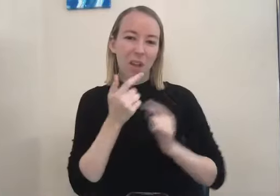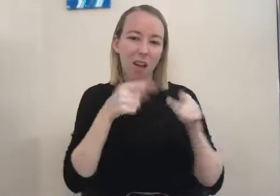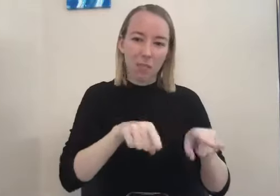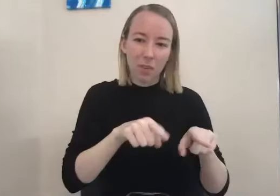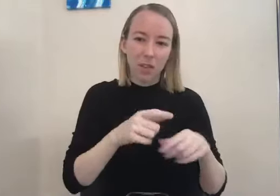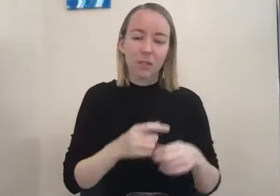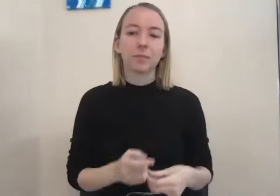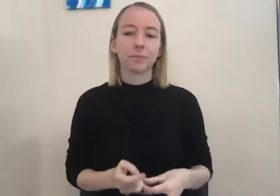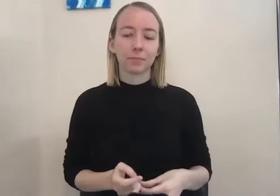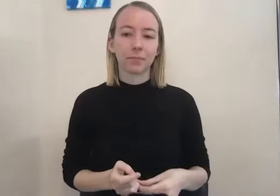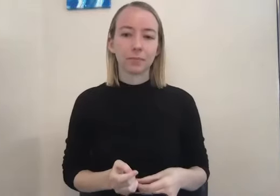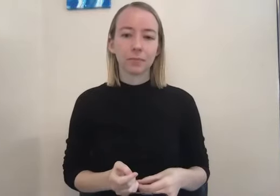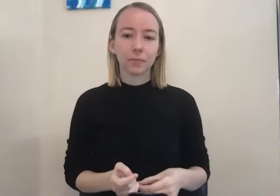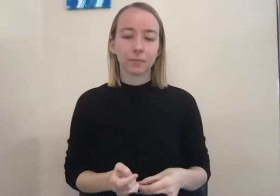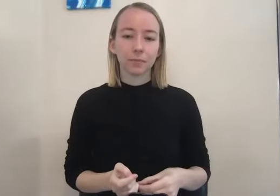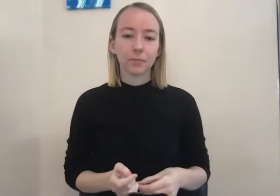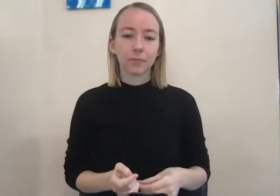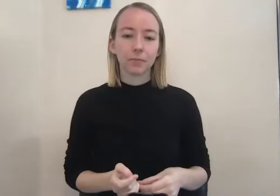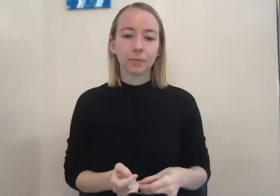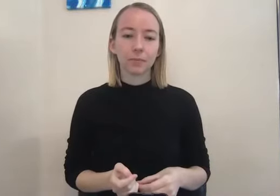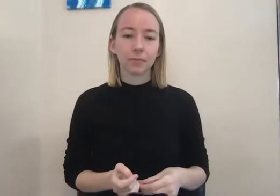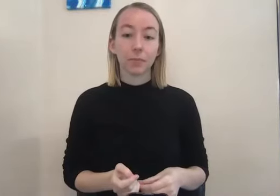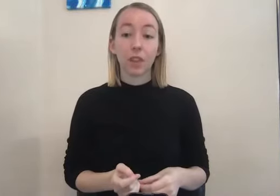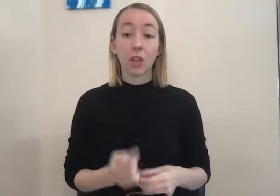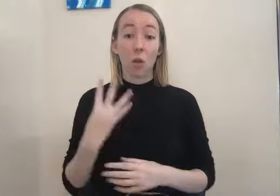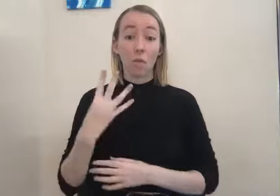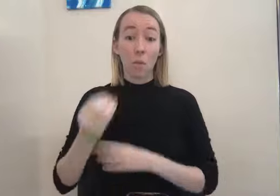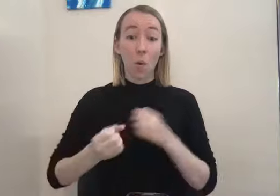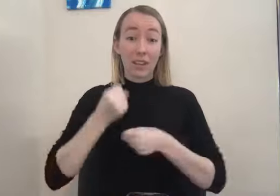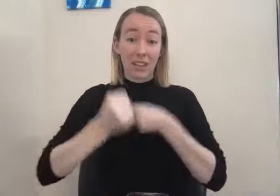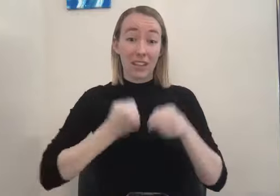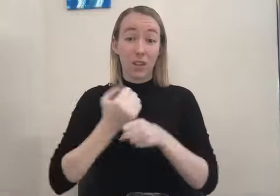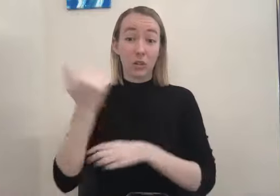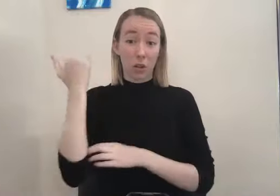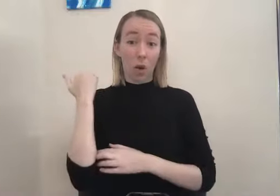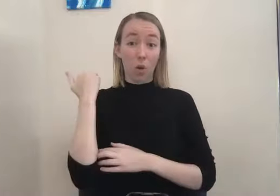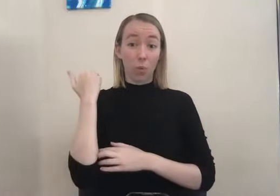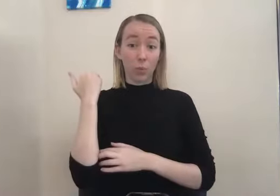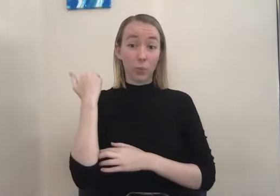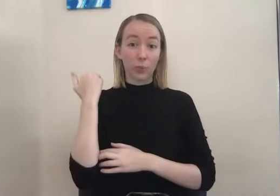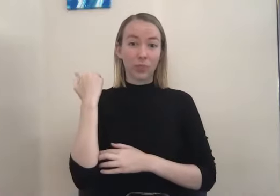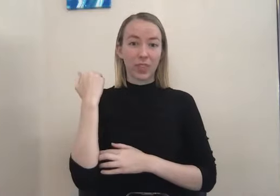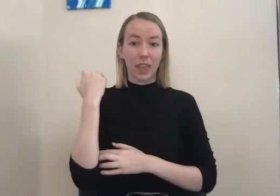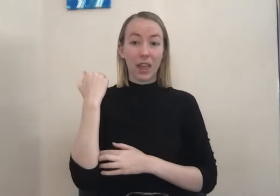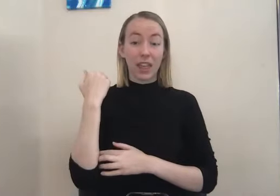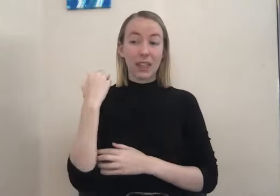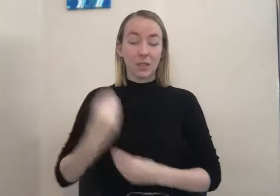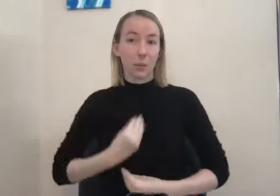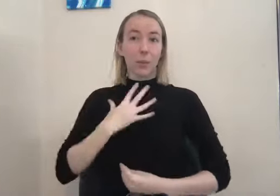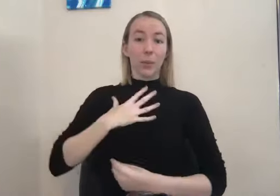too. You know, it was an honest programme, and I'm honest today. And I judged and I criticised, and I remember leaving meetings, and we'd